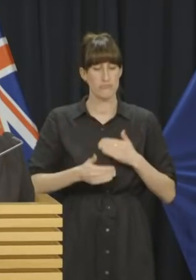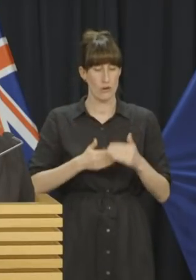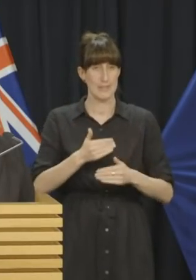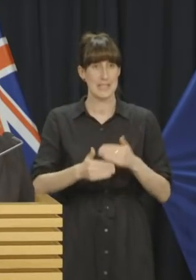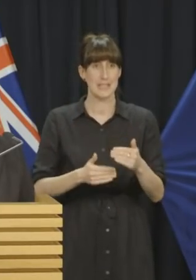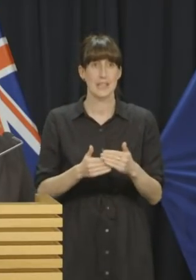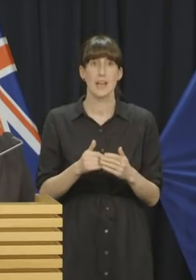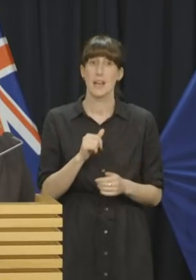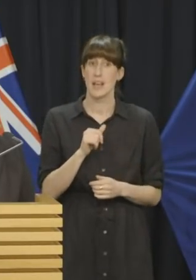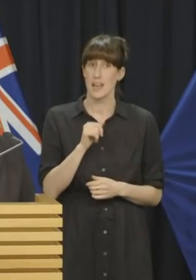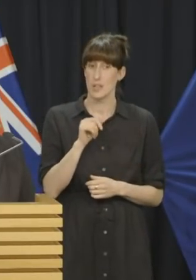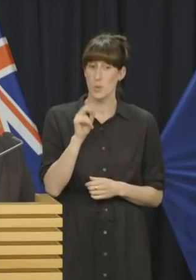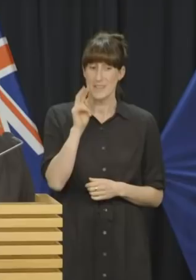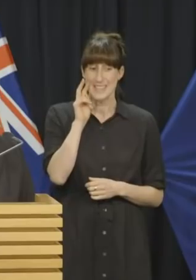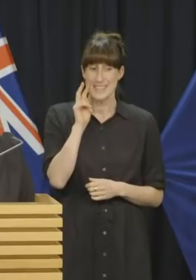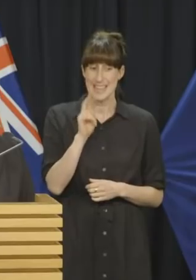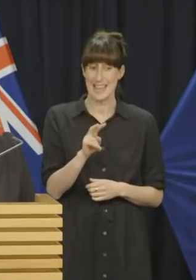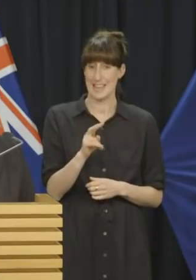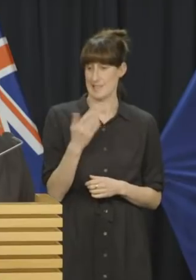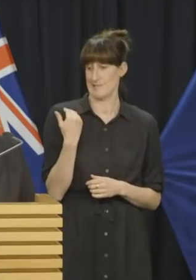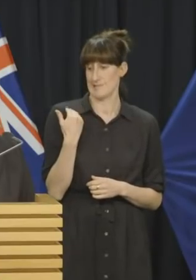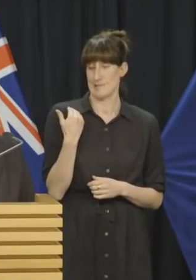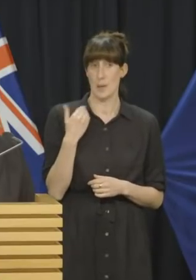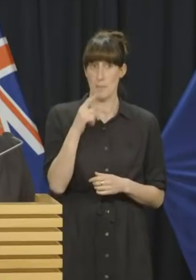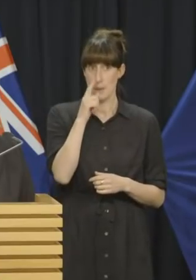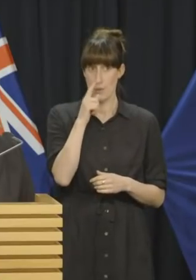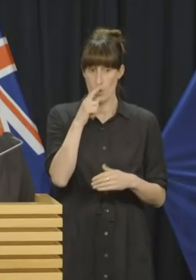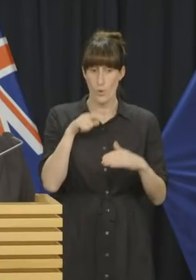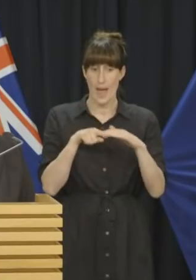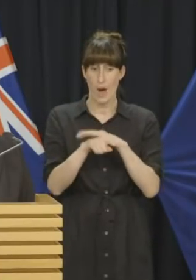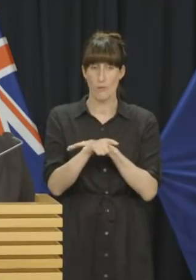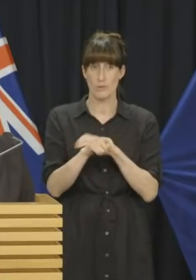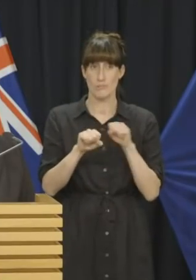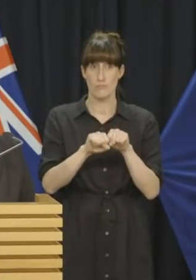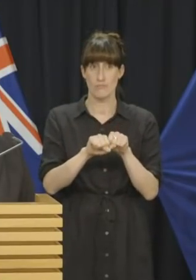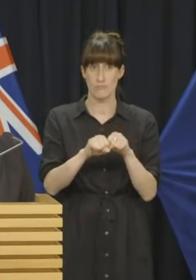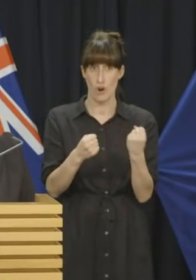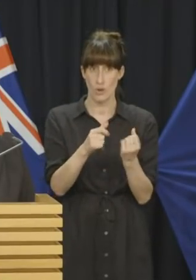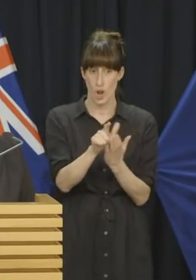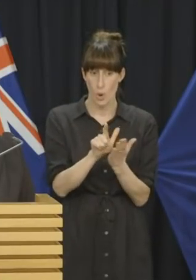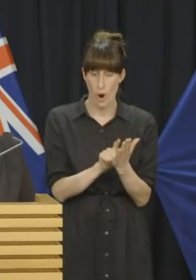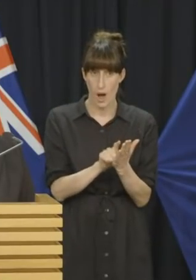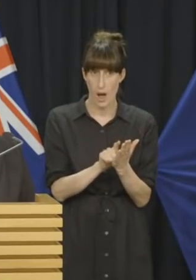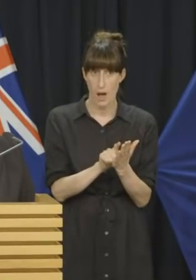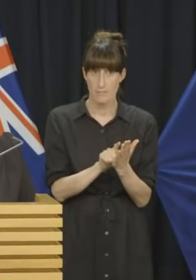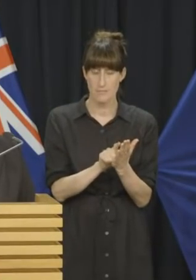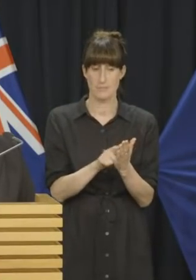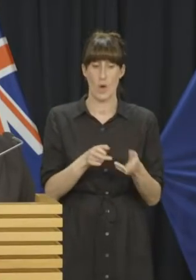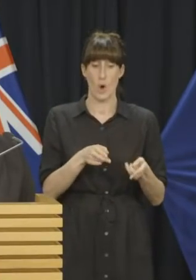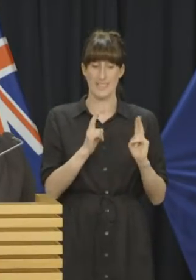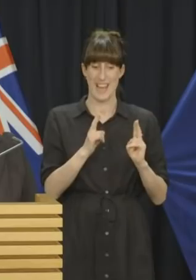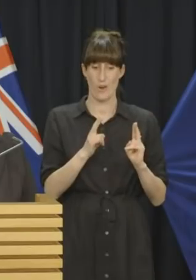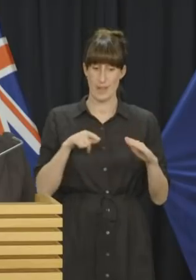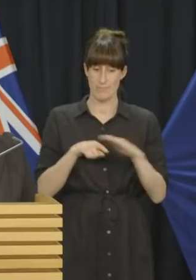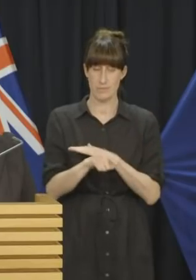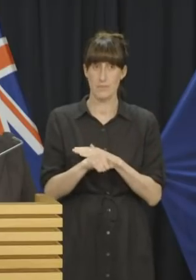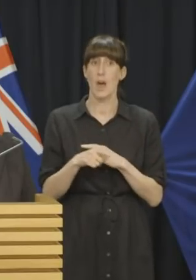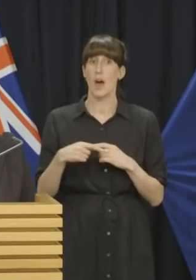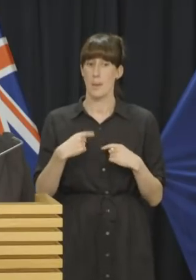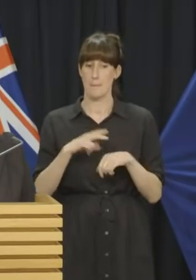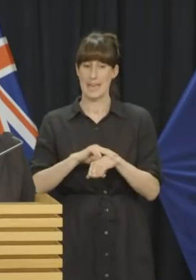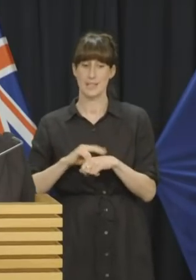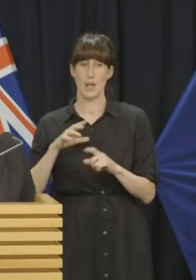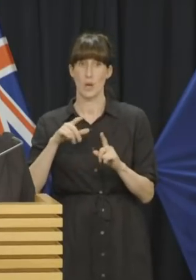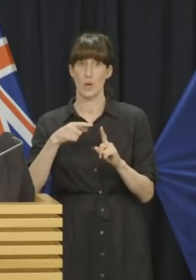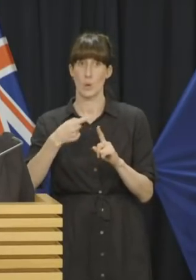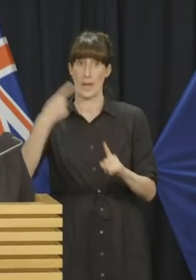last instances where those people who chose to break the law and escape our facilities were quickly apprehended, and everything